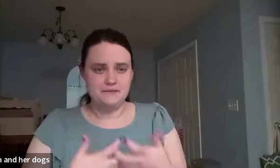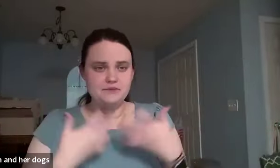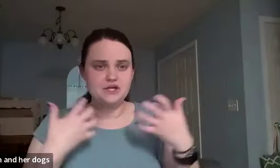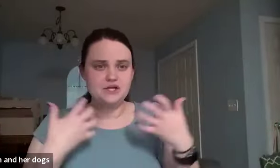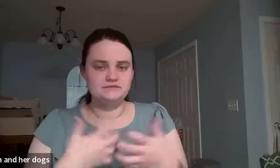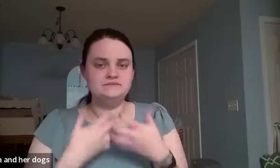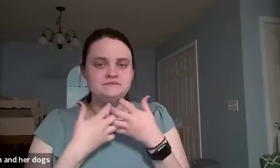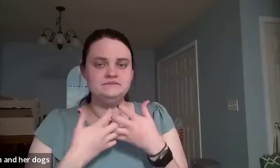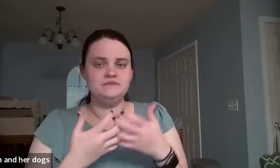Hamburger,